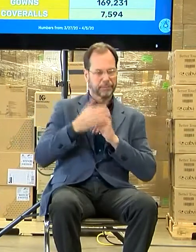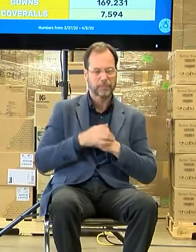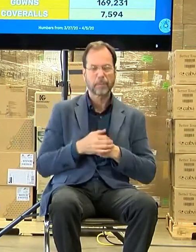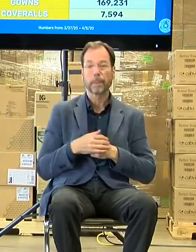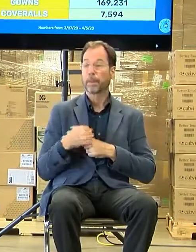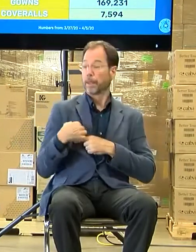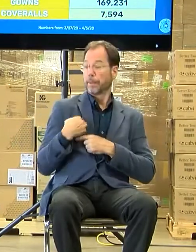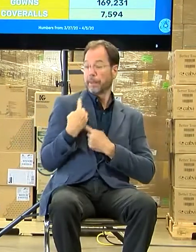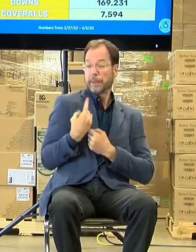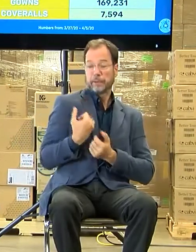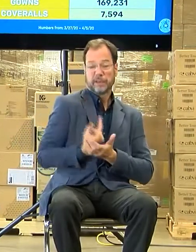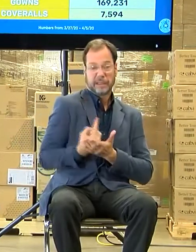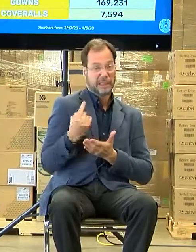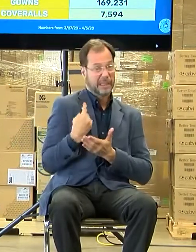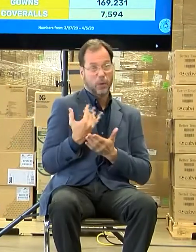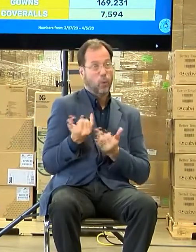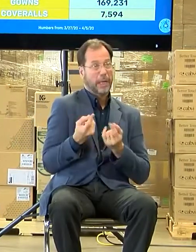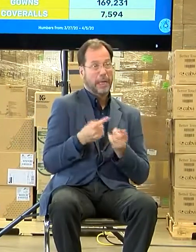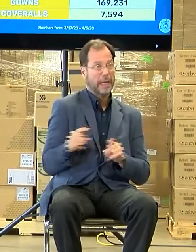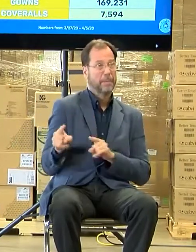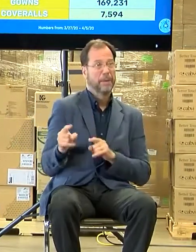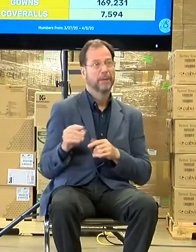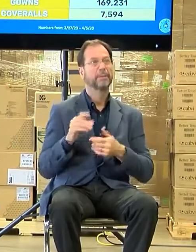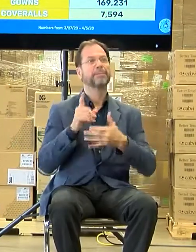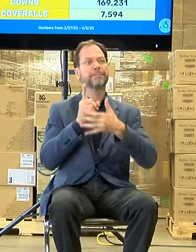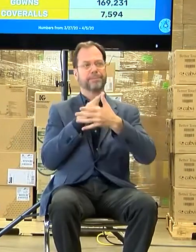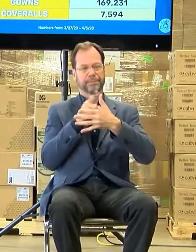week. So this past week,